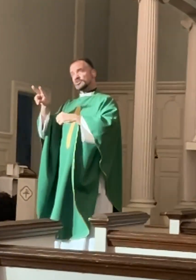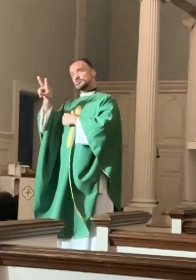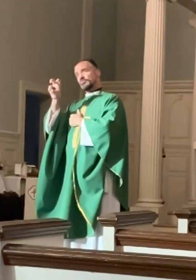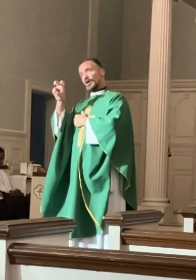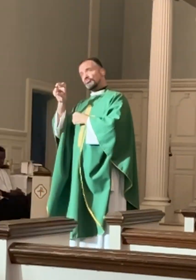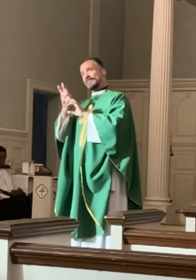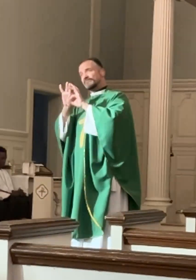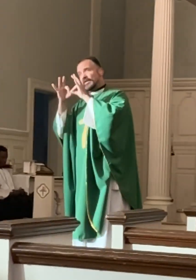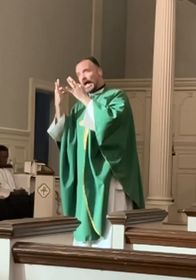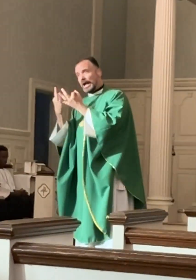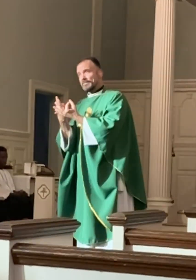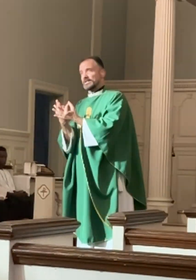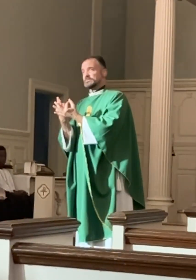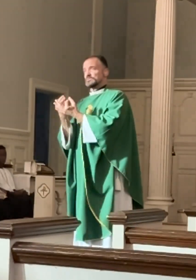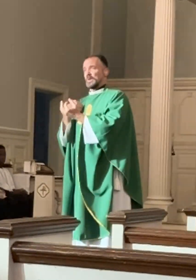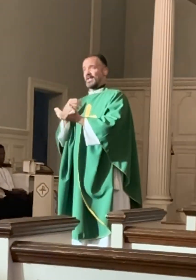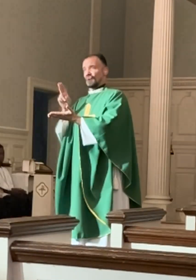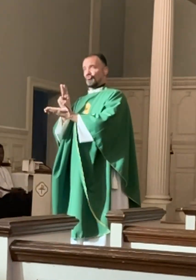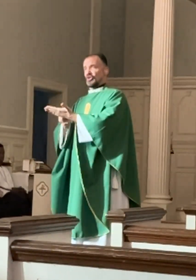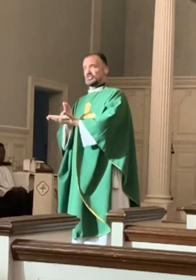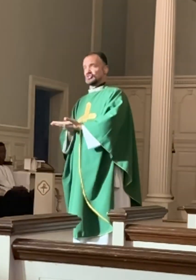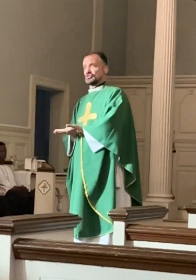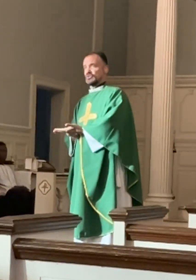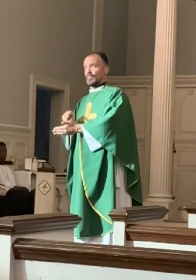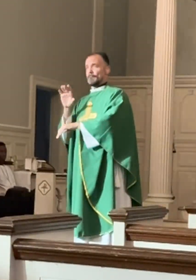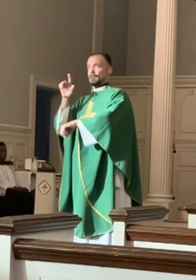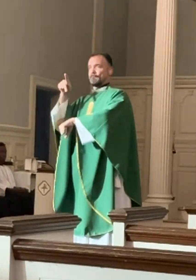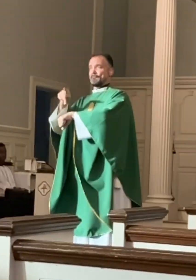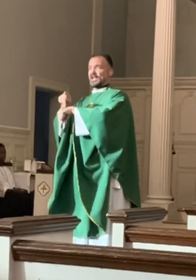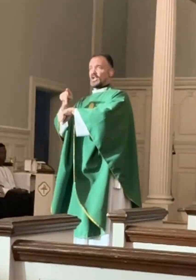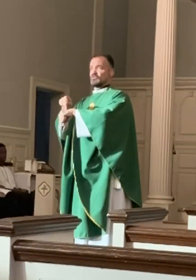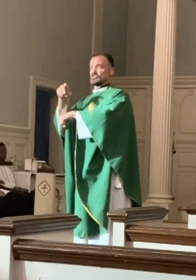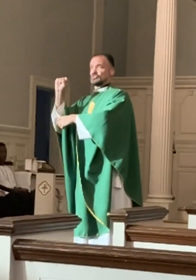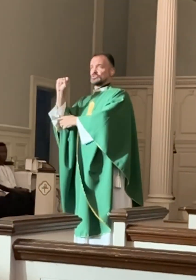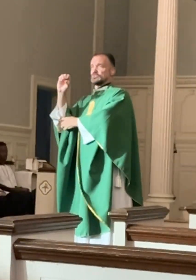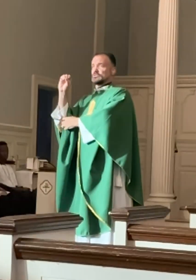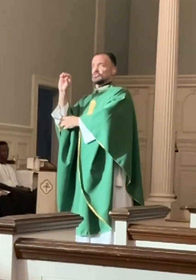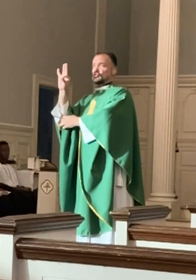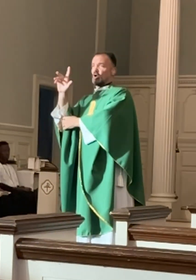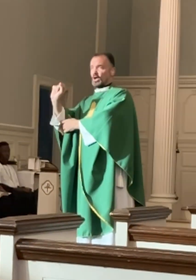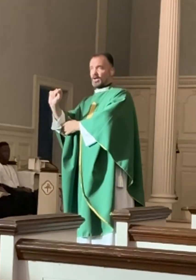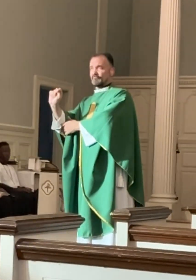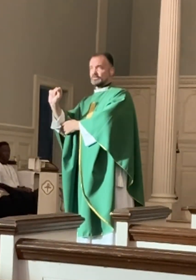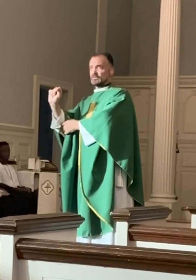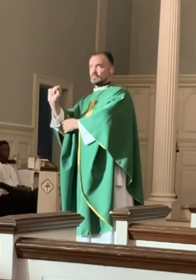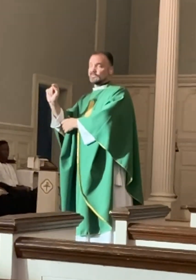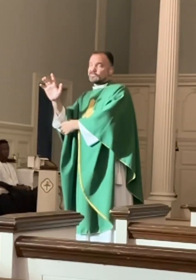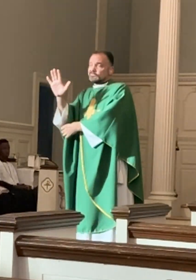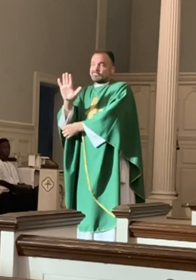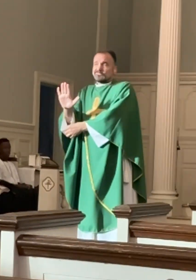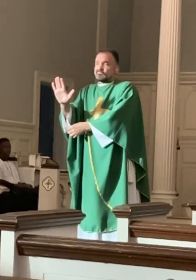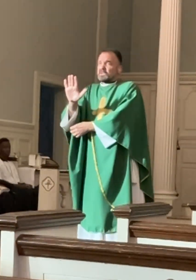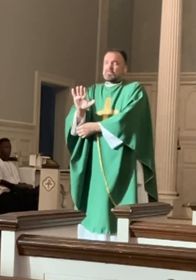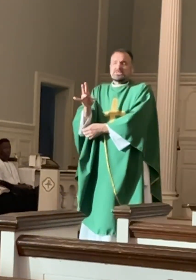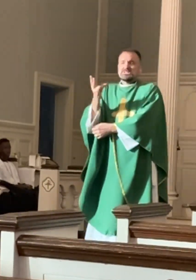do it. If we take that, watch that operating house on a monthly basis, we'll get divided by the